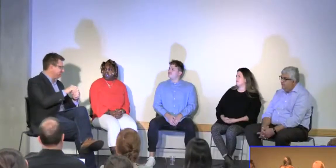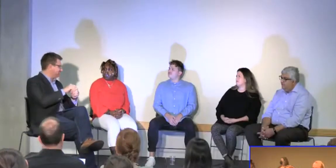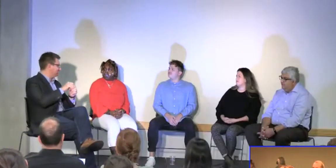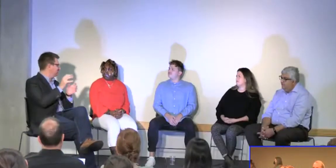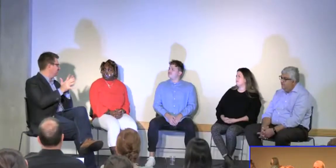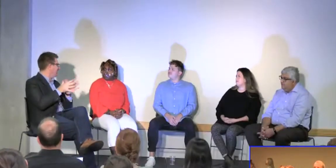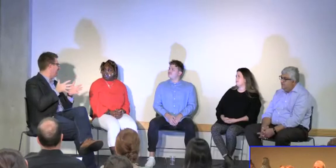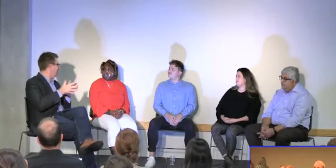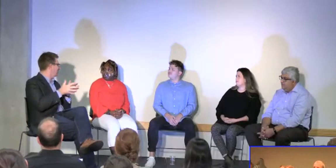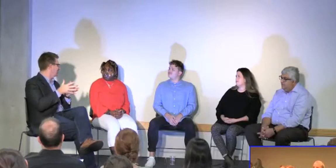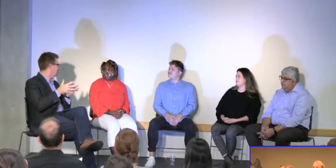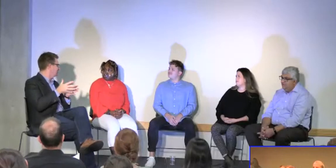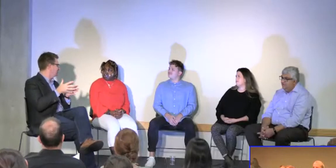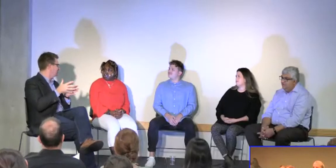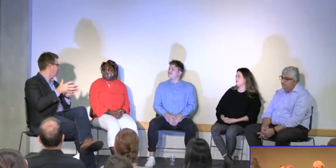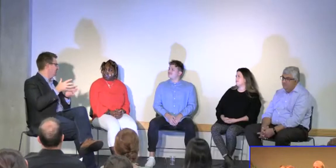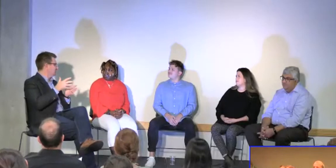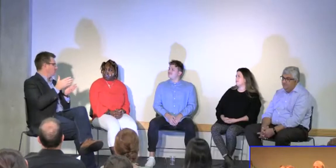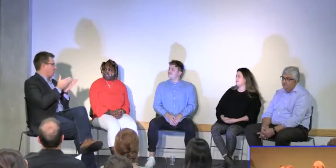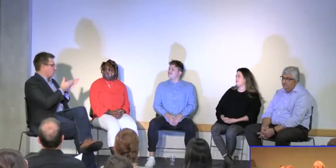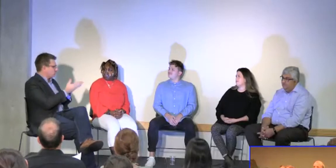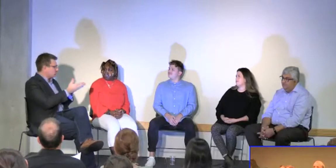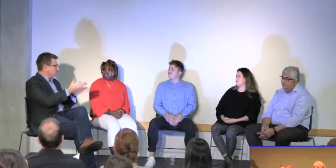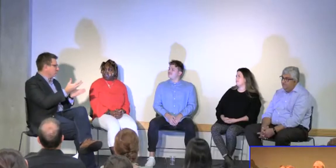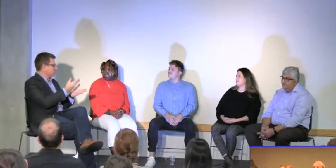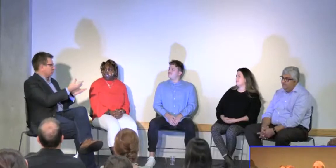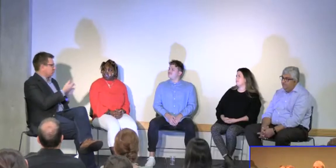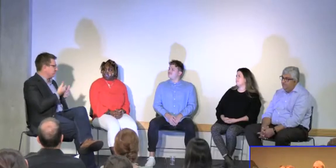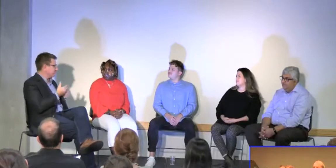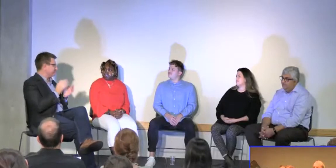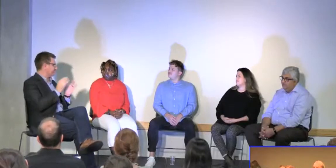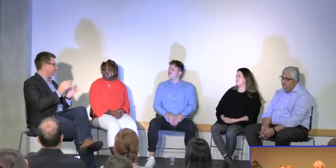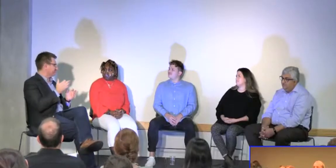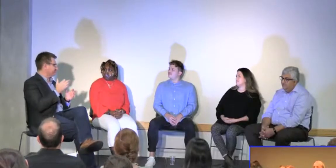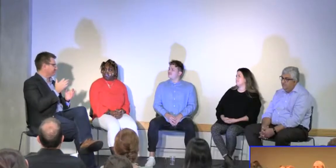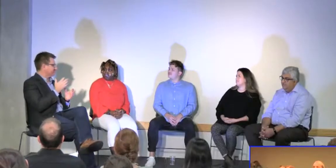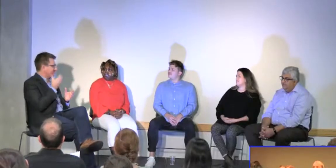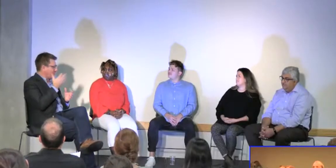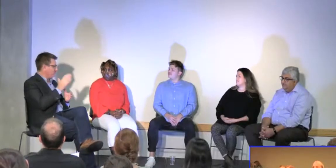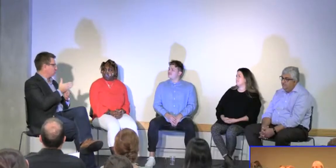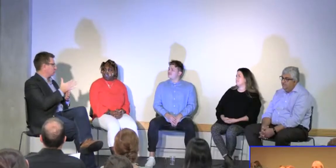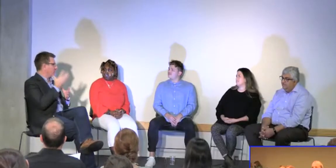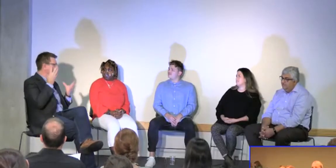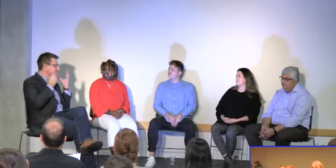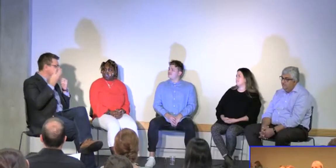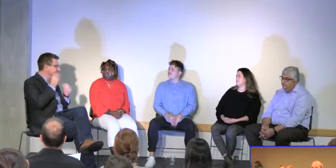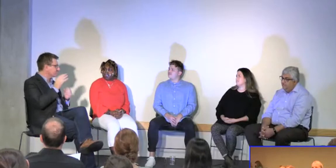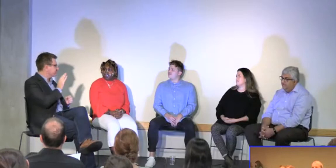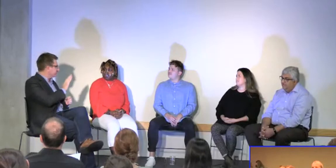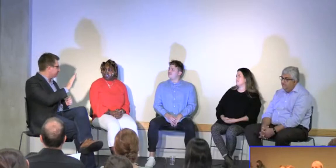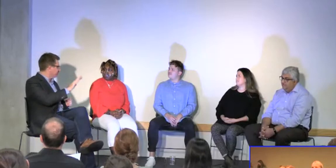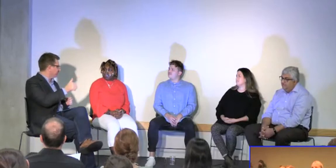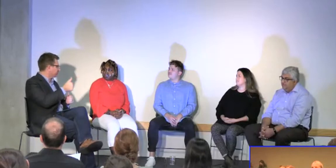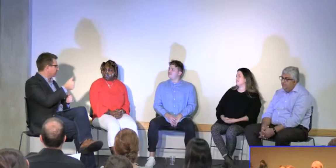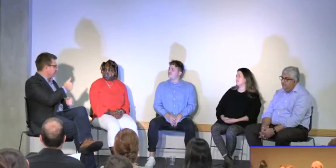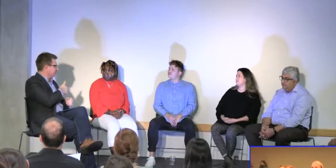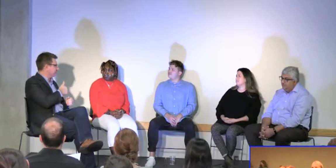We're also very excited to celebrate the diversity of peoples that are in our sign language communities. So we look forward to hearing more about your